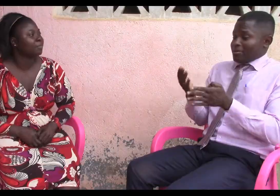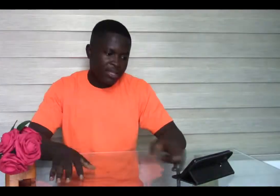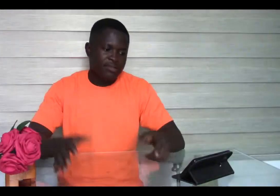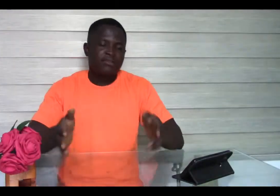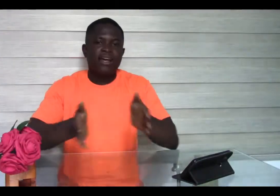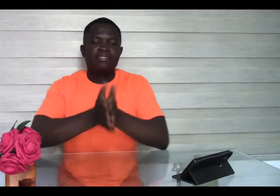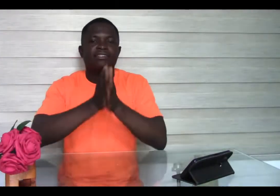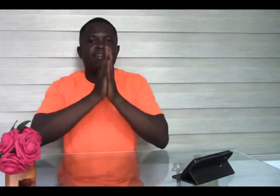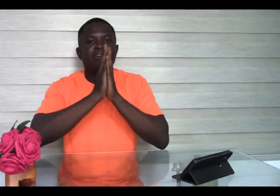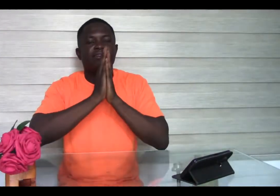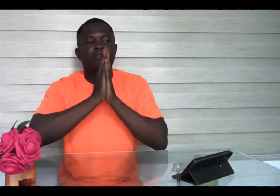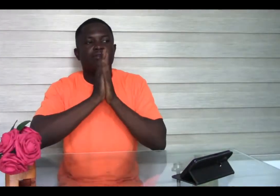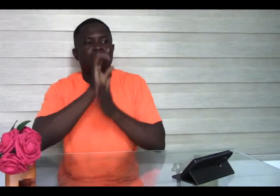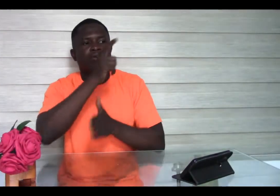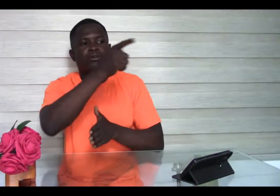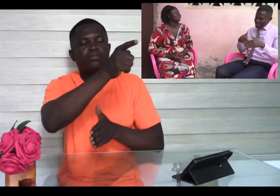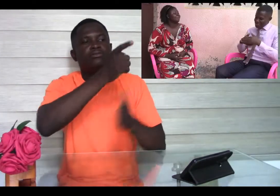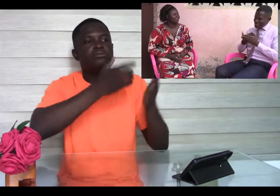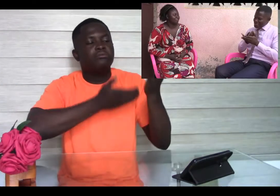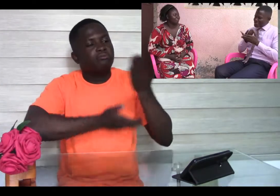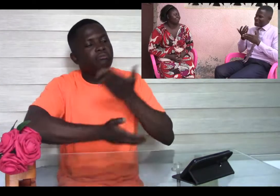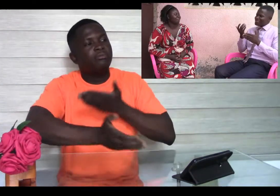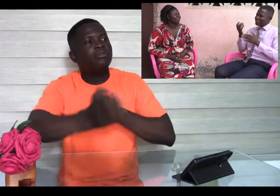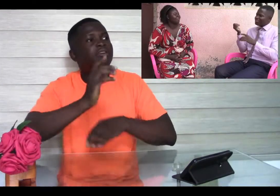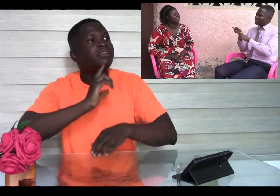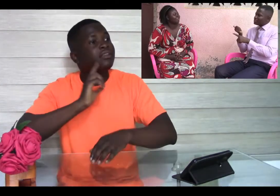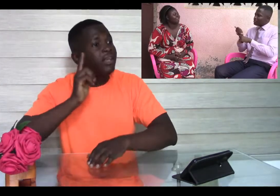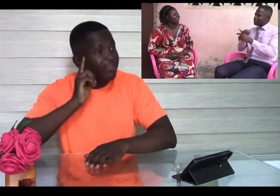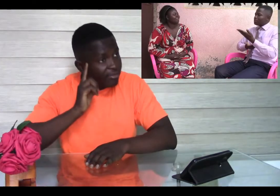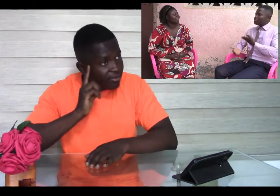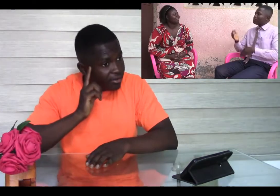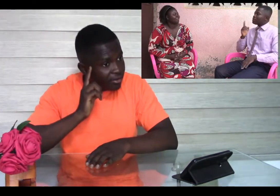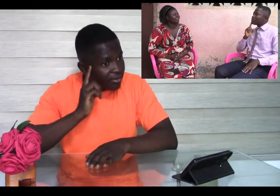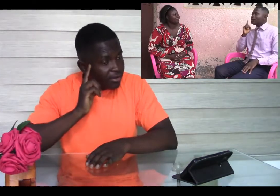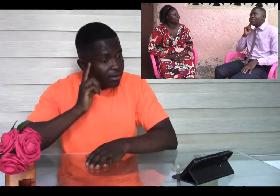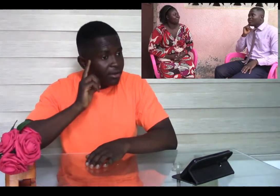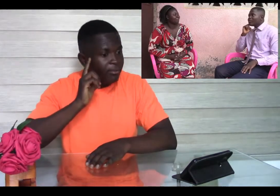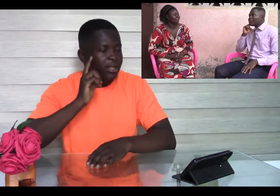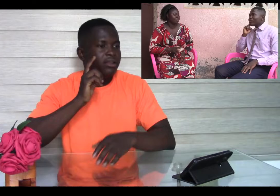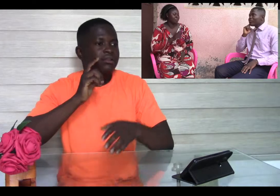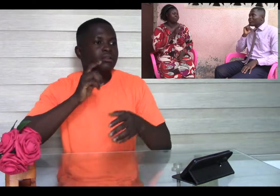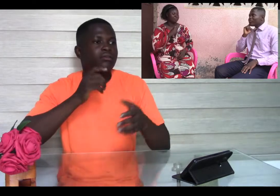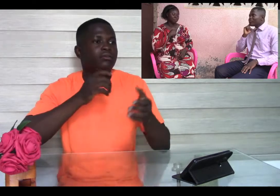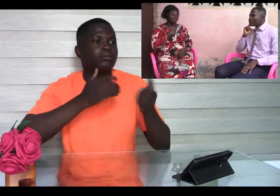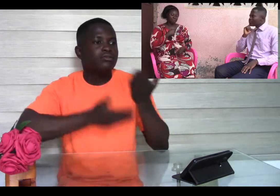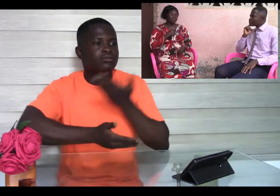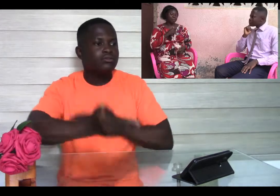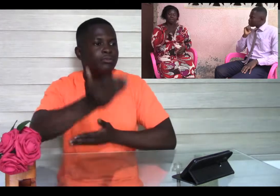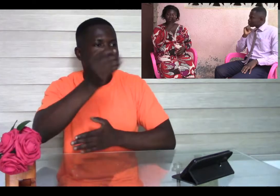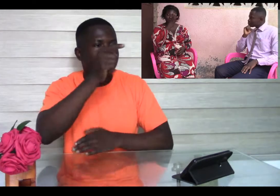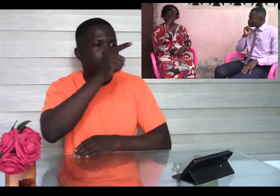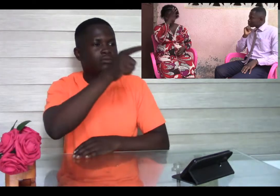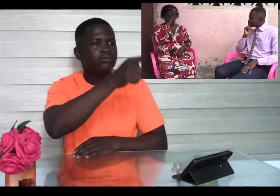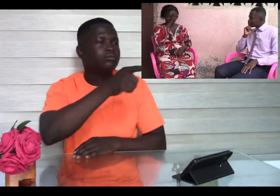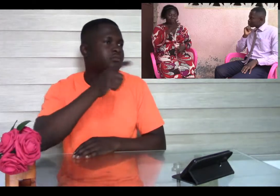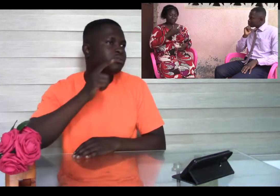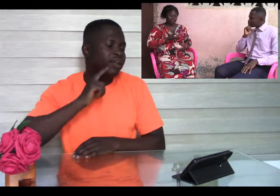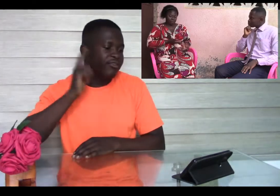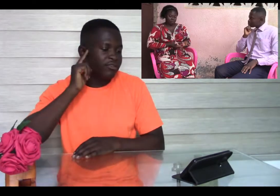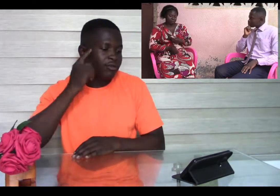So I asked her, you born deaf? Meaning you born deaf. So I